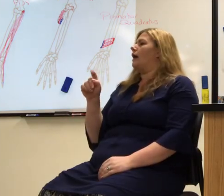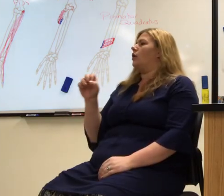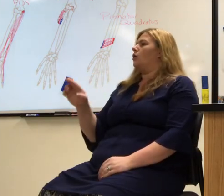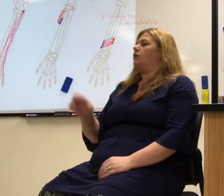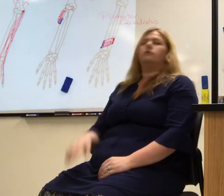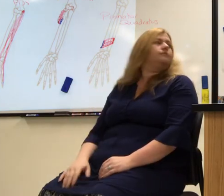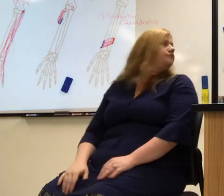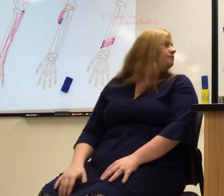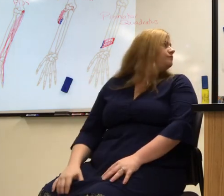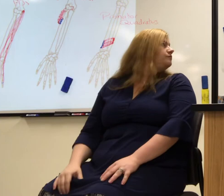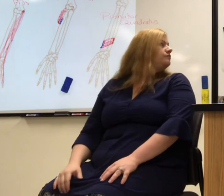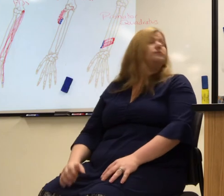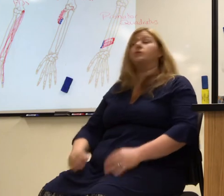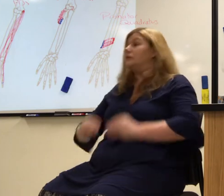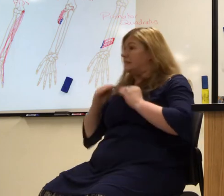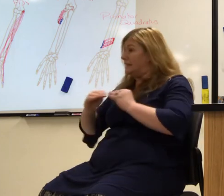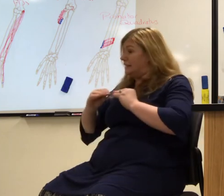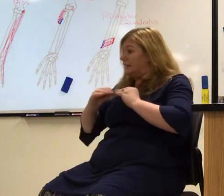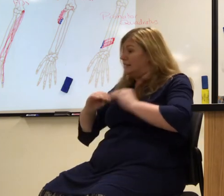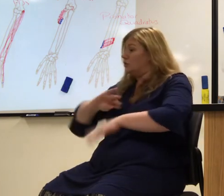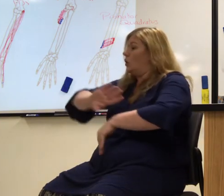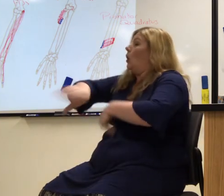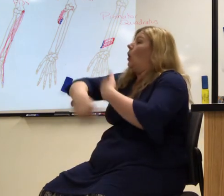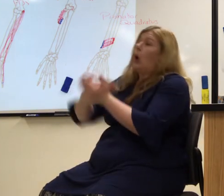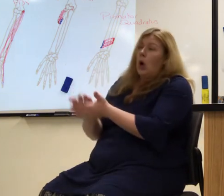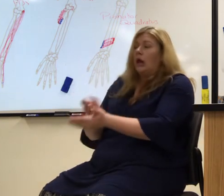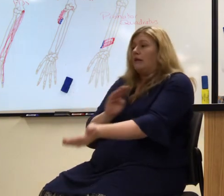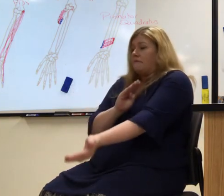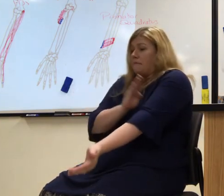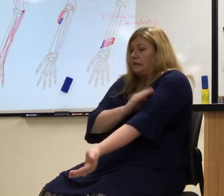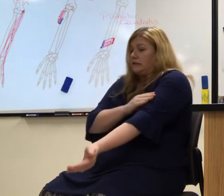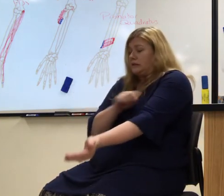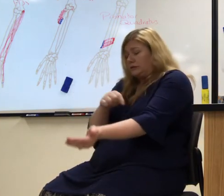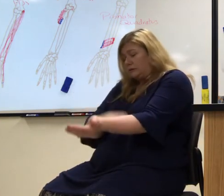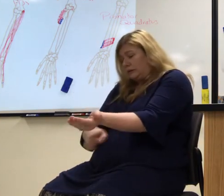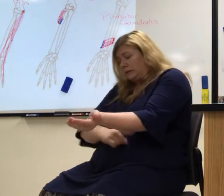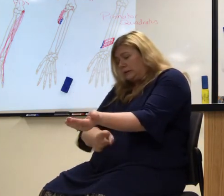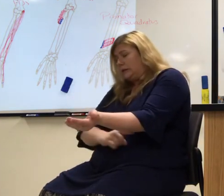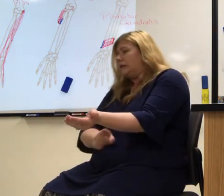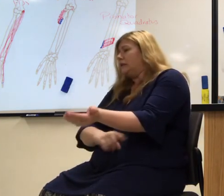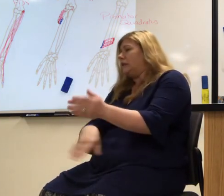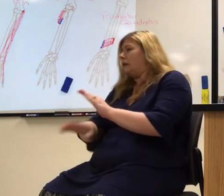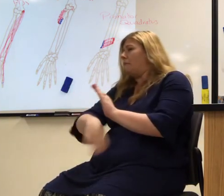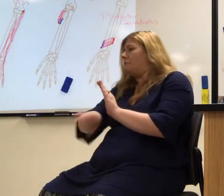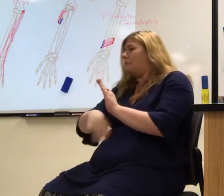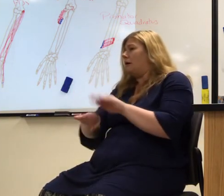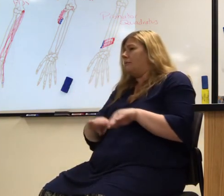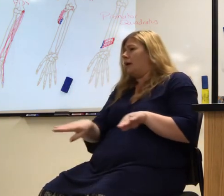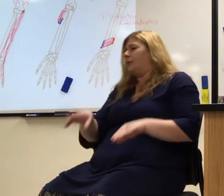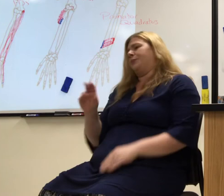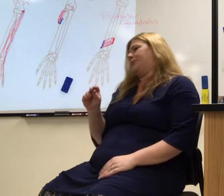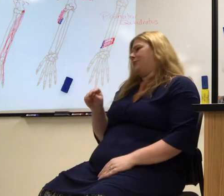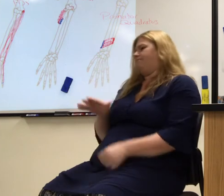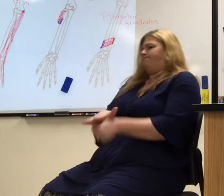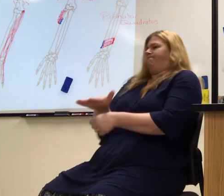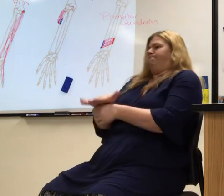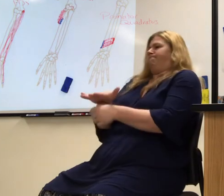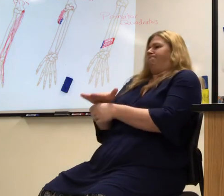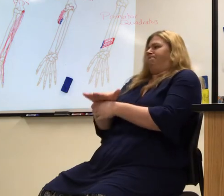I didn't teach all the muscles, okay? There are more in the deep layer, but it's enough.